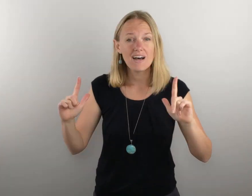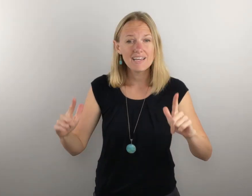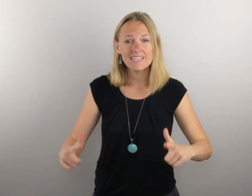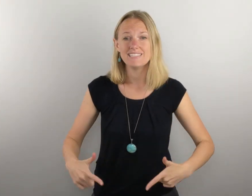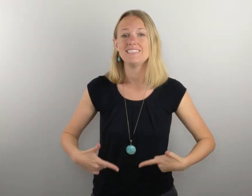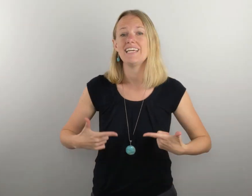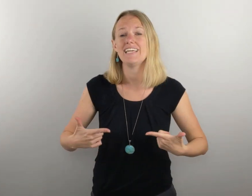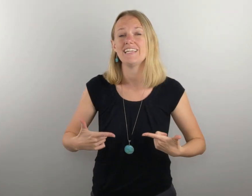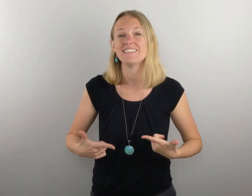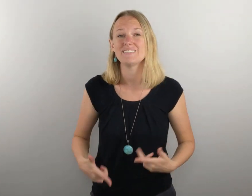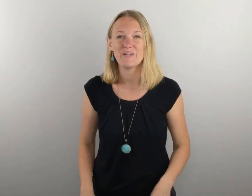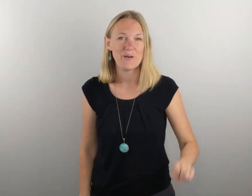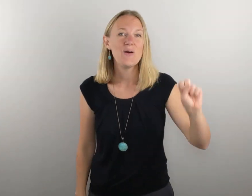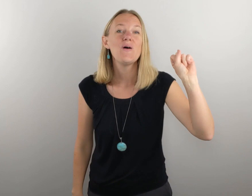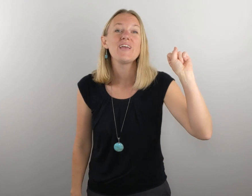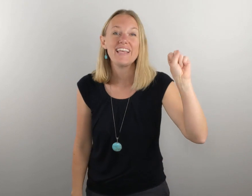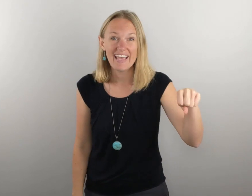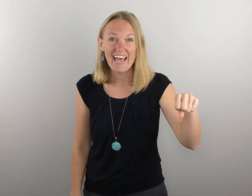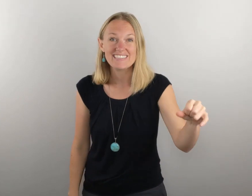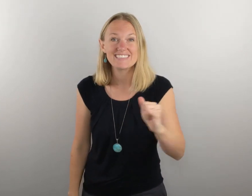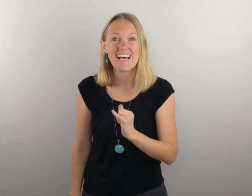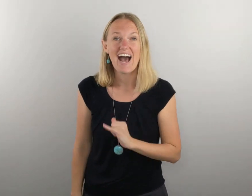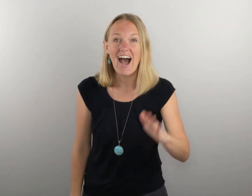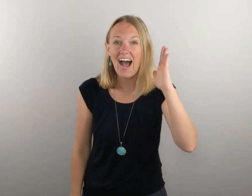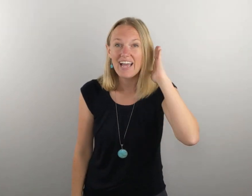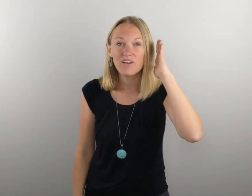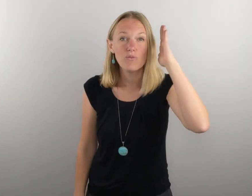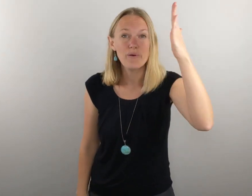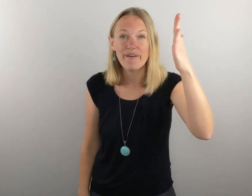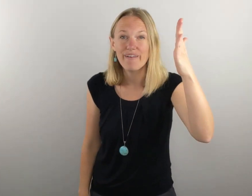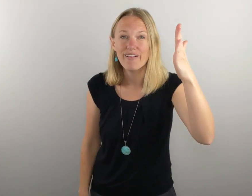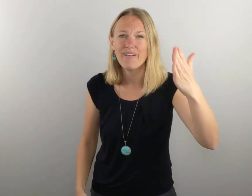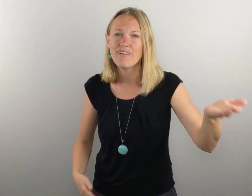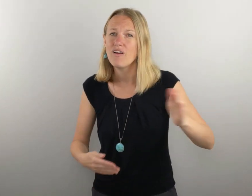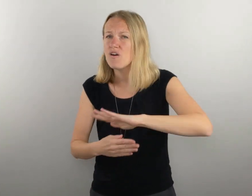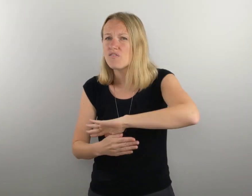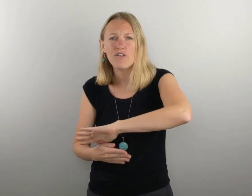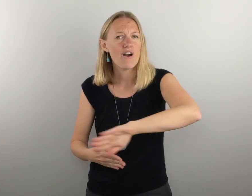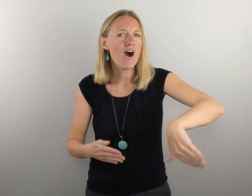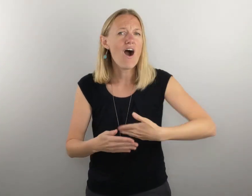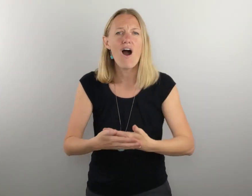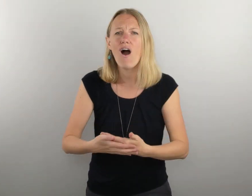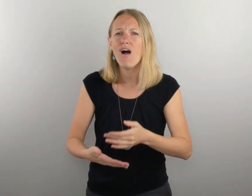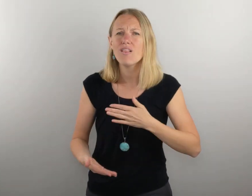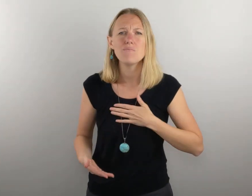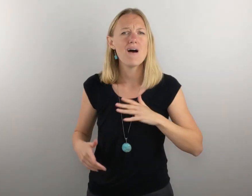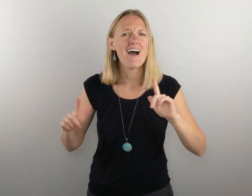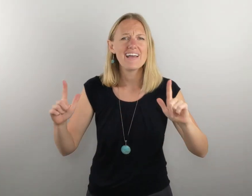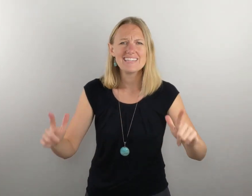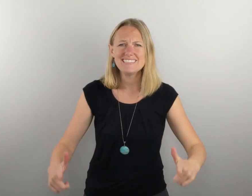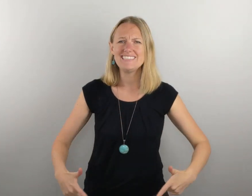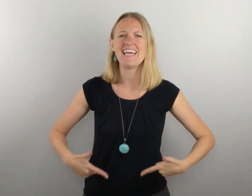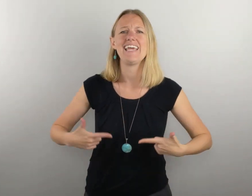my days. Yes, I will for all my